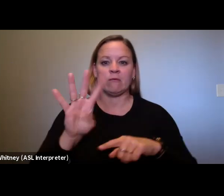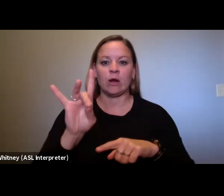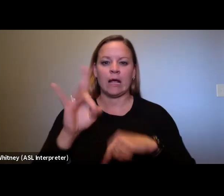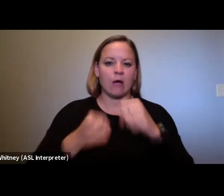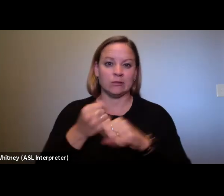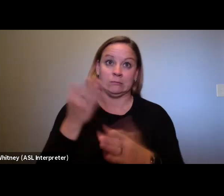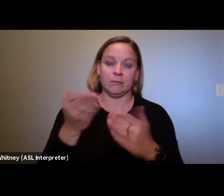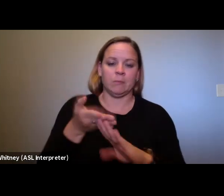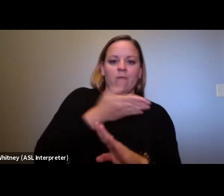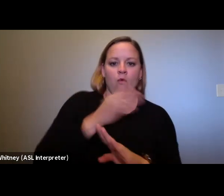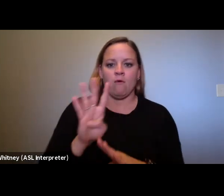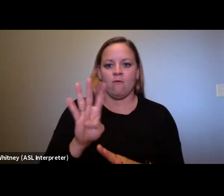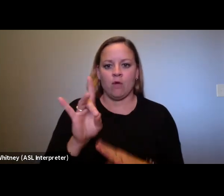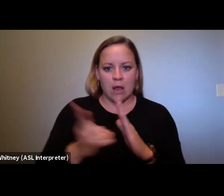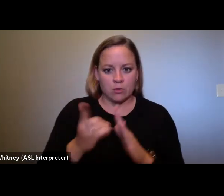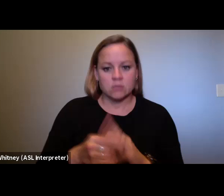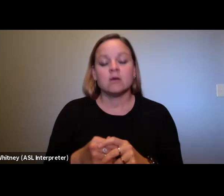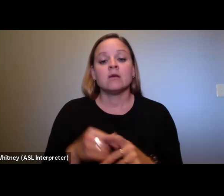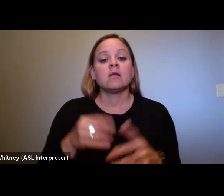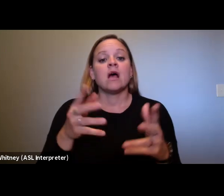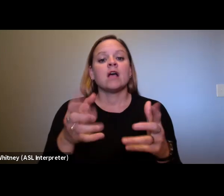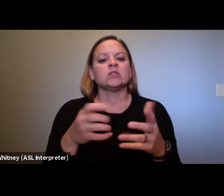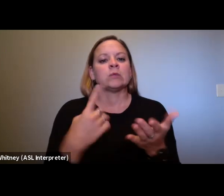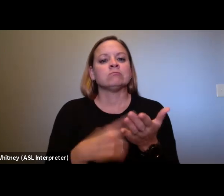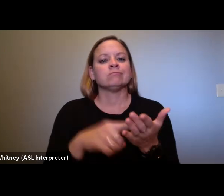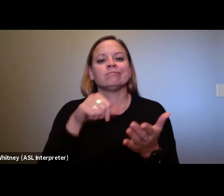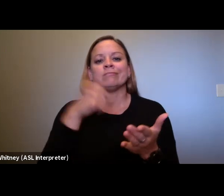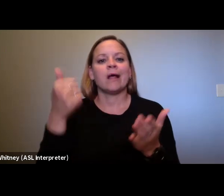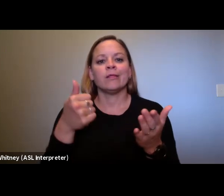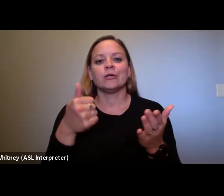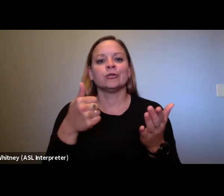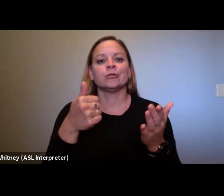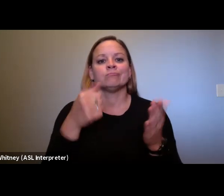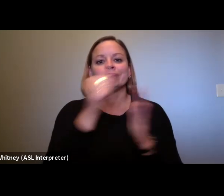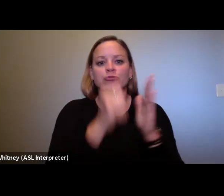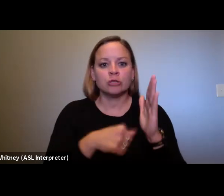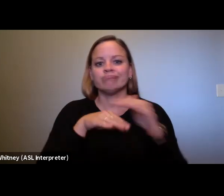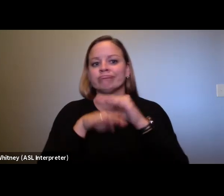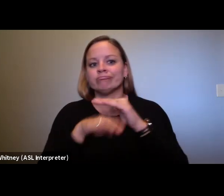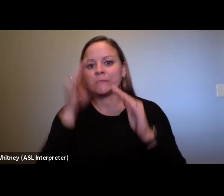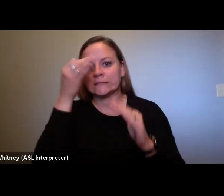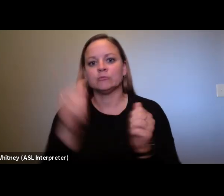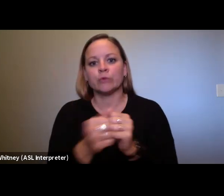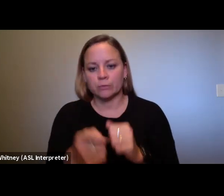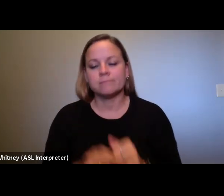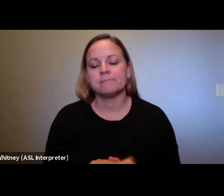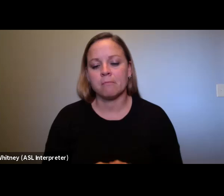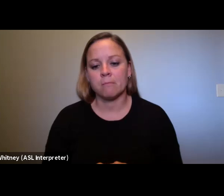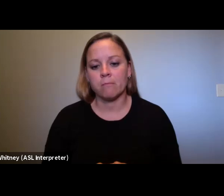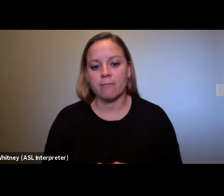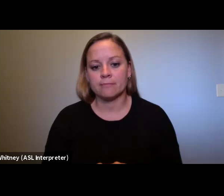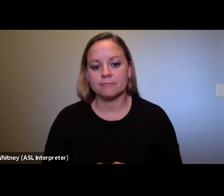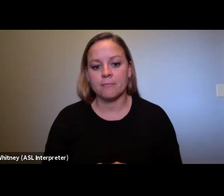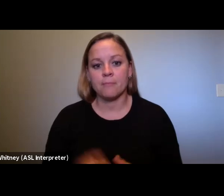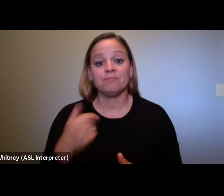sooner. And I just want to go through some other housekeeping and accessibility tips with you all before we start. So I'm